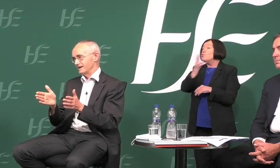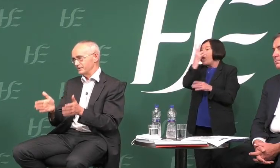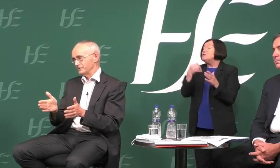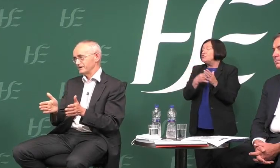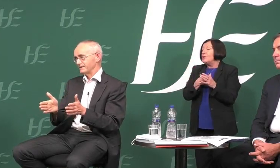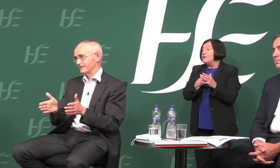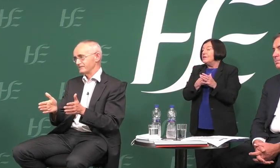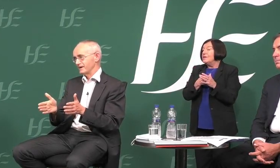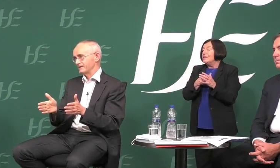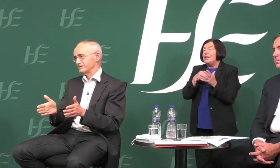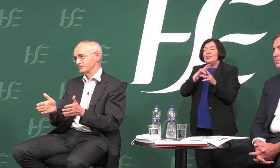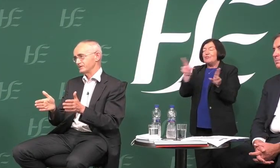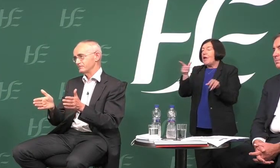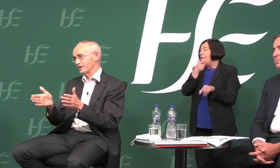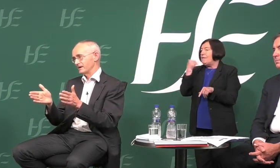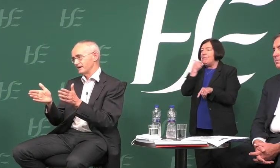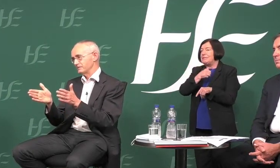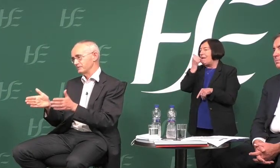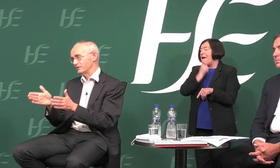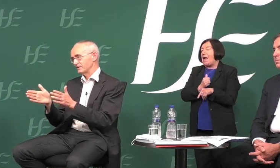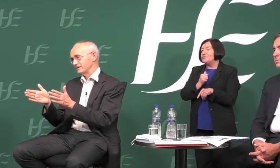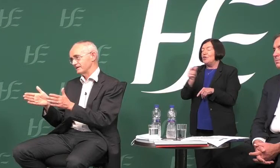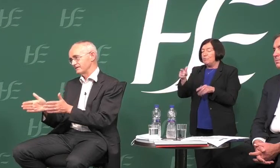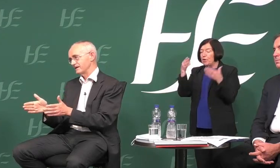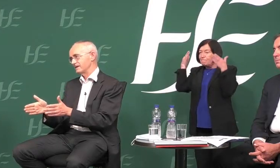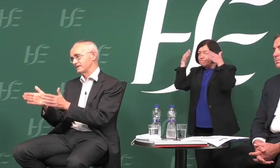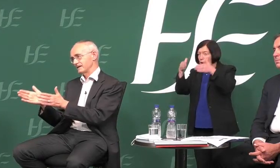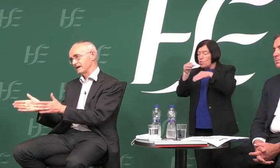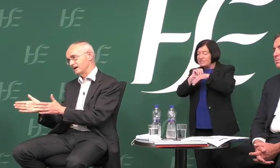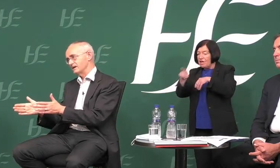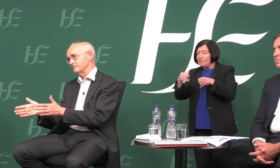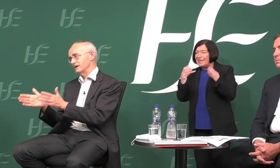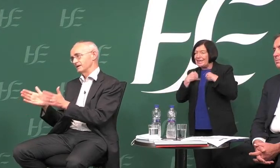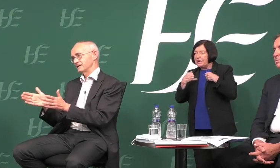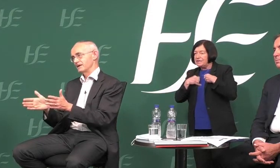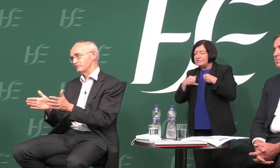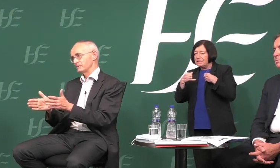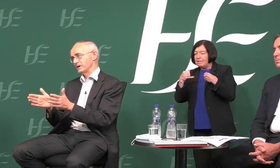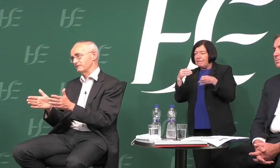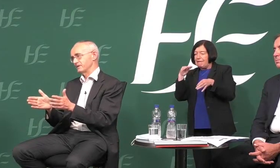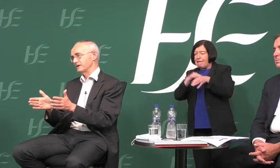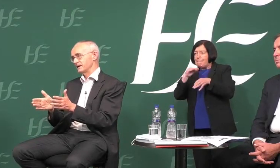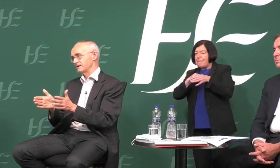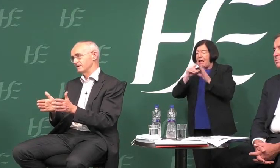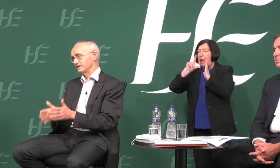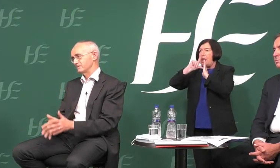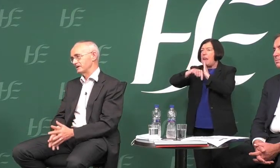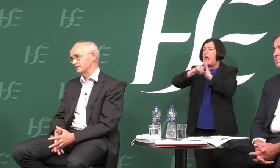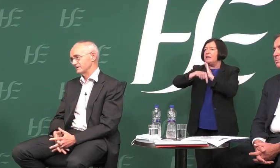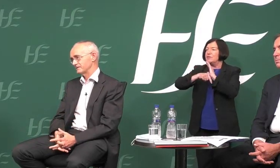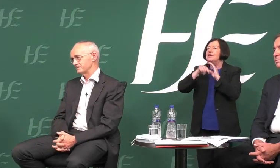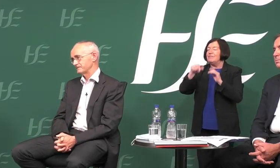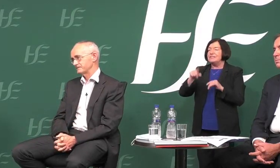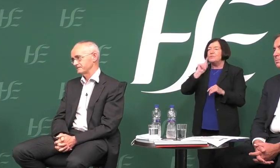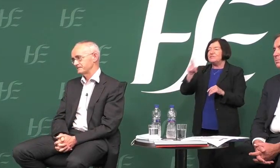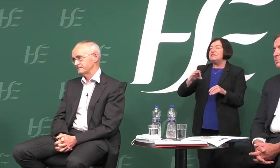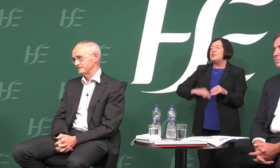question. I don't think there's a simple answer to it, but I think if we focus on the disease and the harm, that's where we can very clearly see the